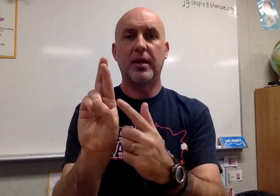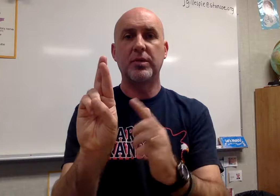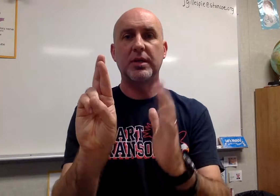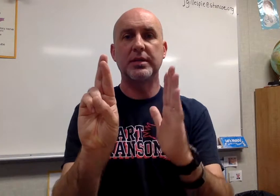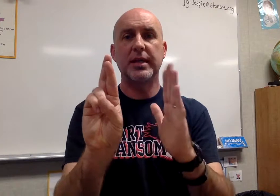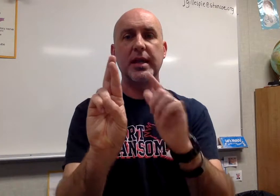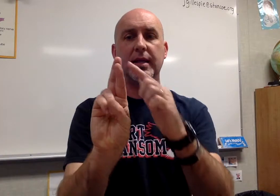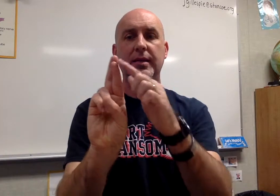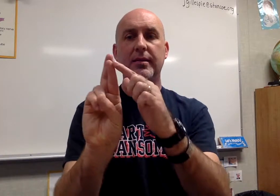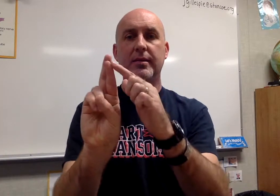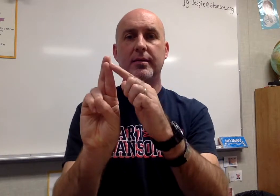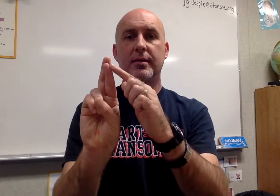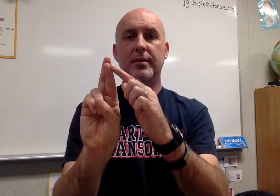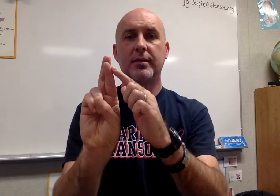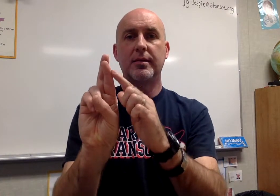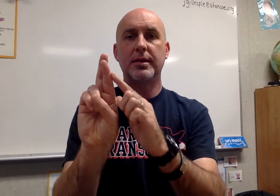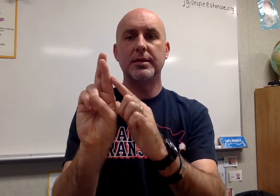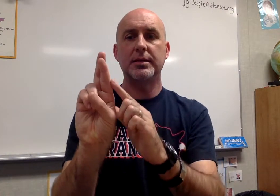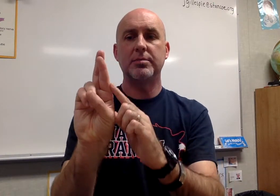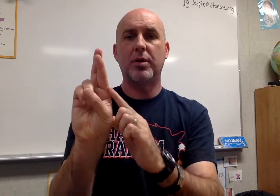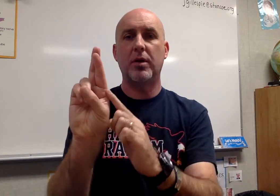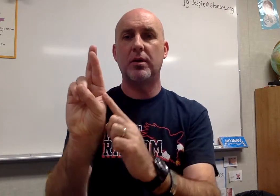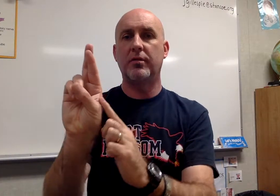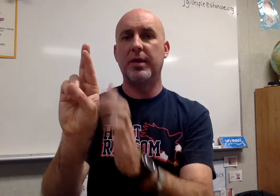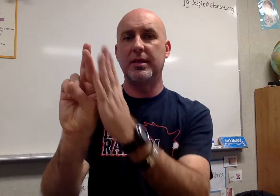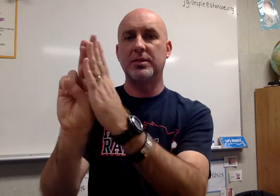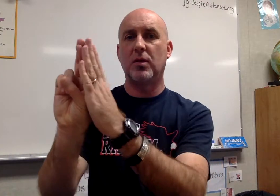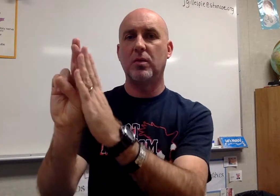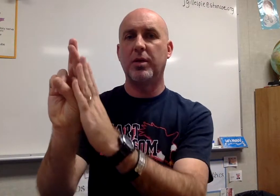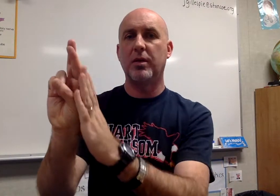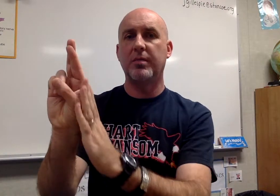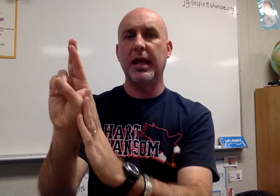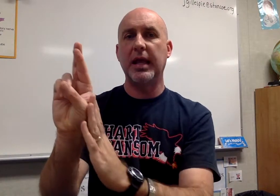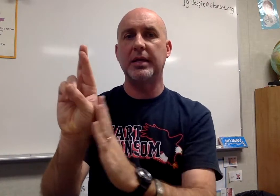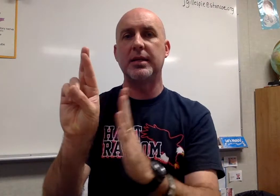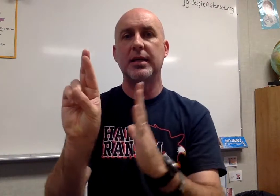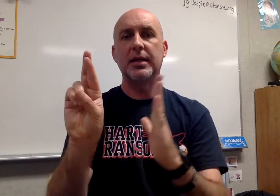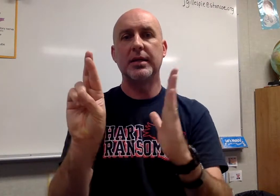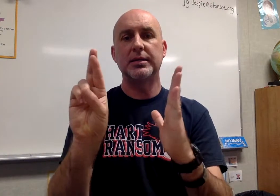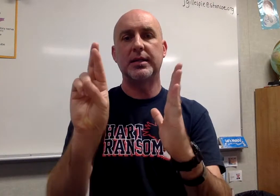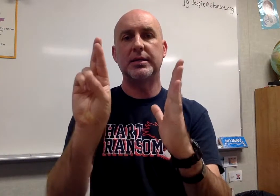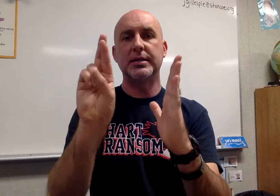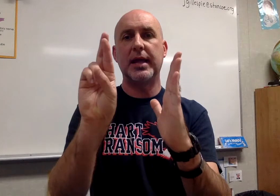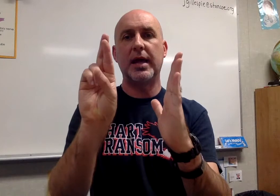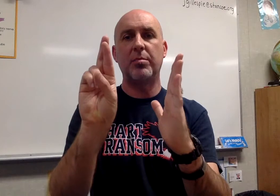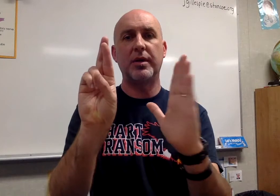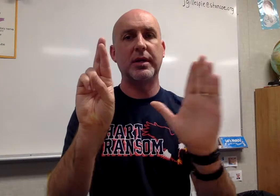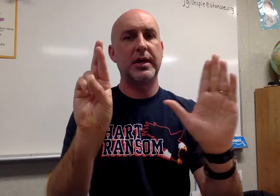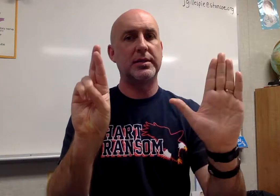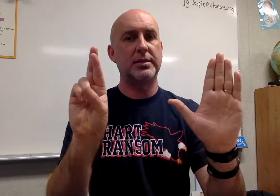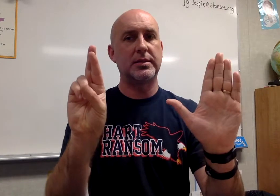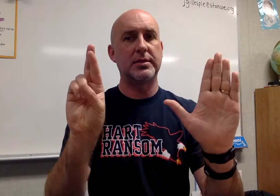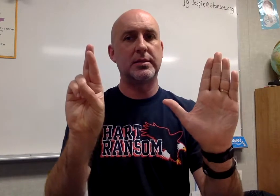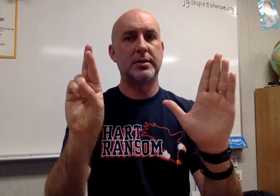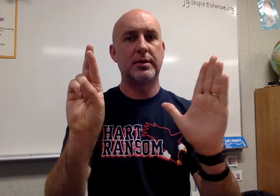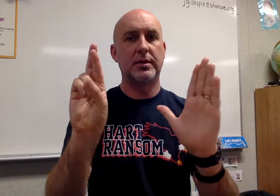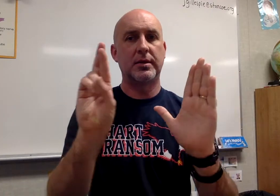I'm going to take this whole part of my hand is going to tap against